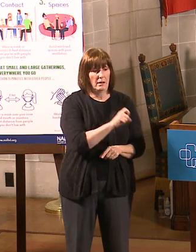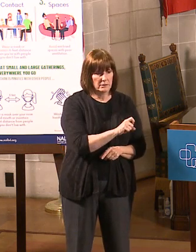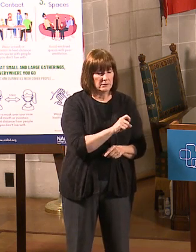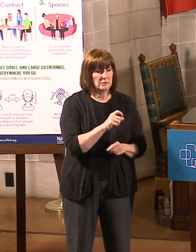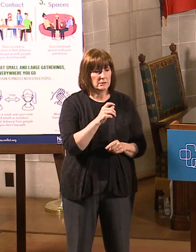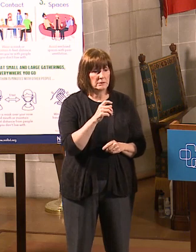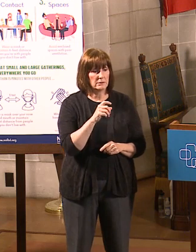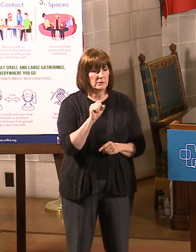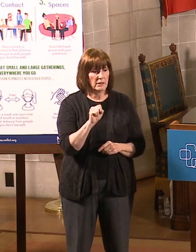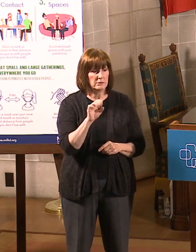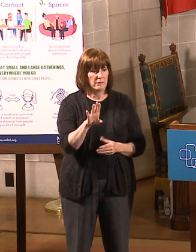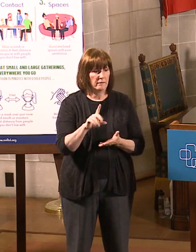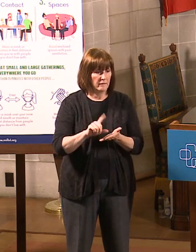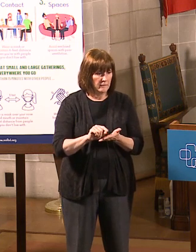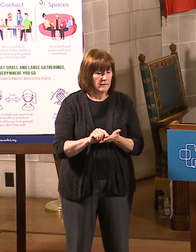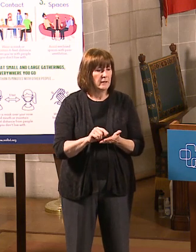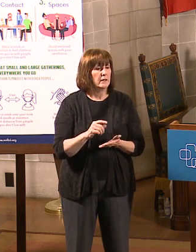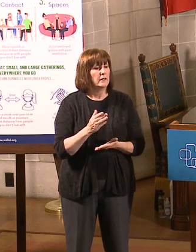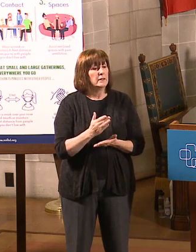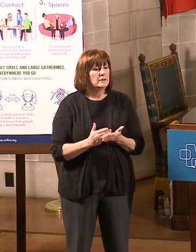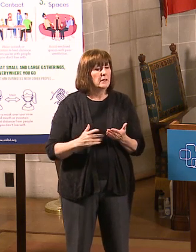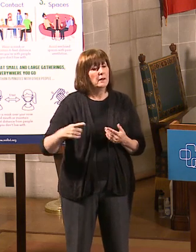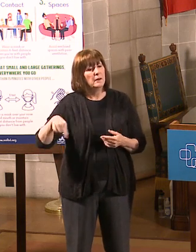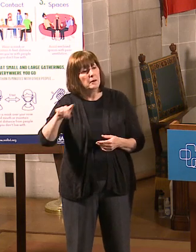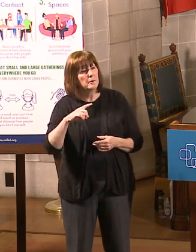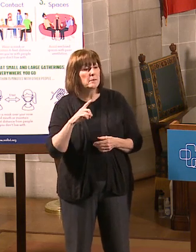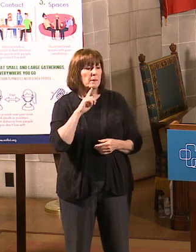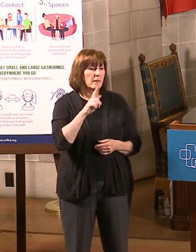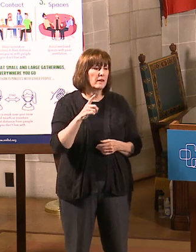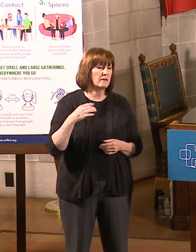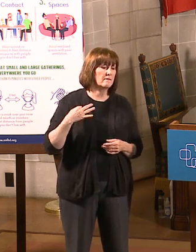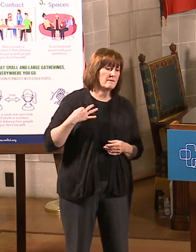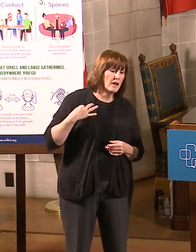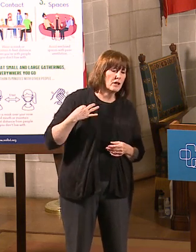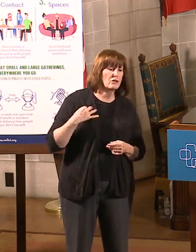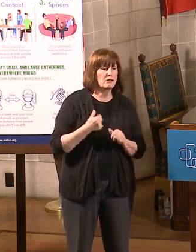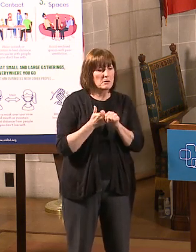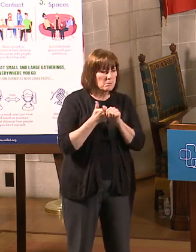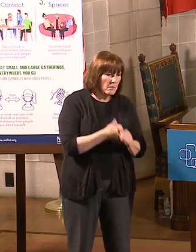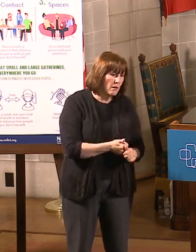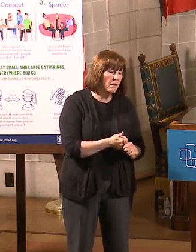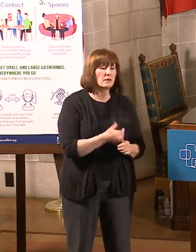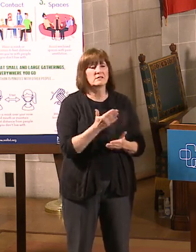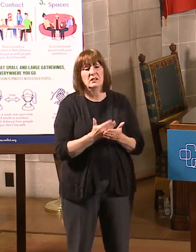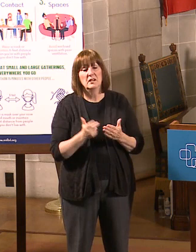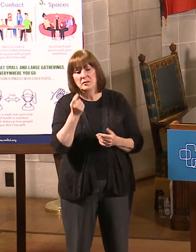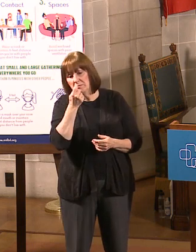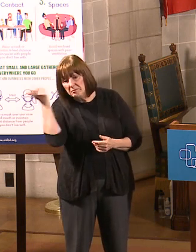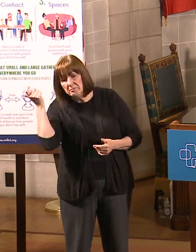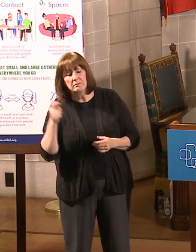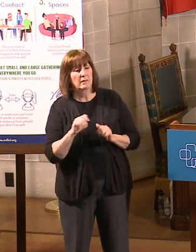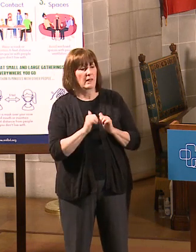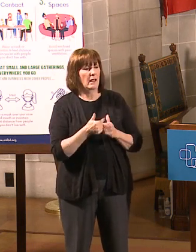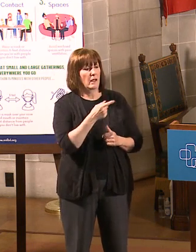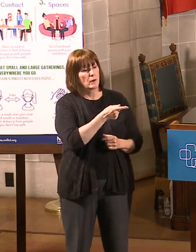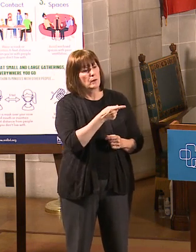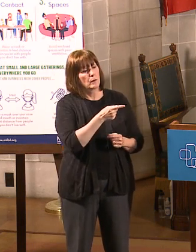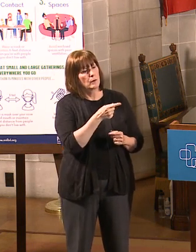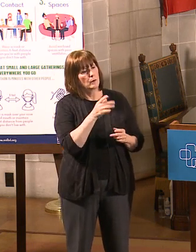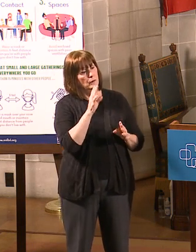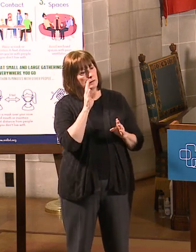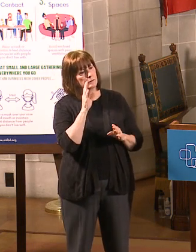seen more resistance toward voluntary compliance of mask mandates, social distancing measures, and so forth. How would the governor